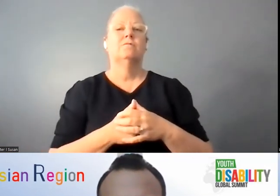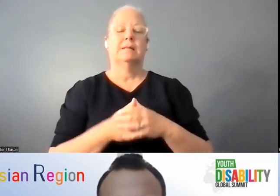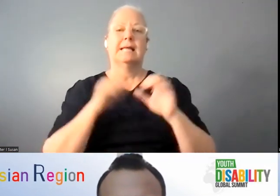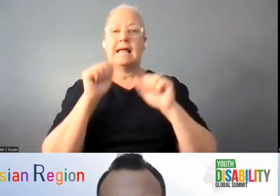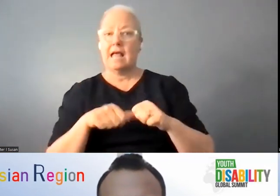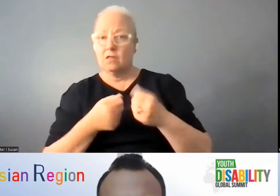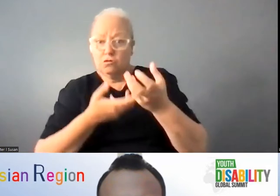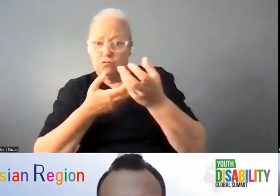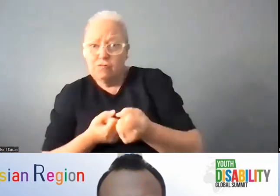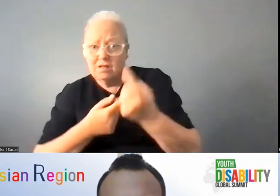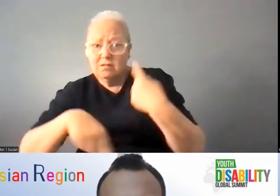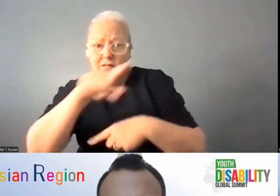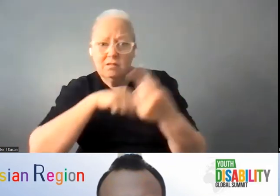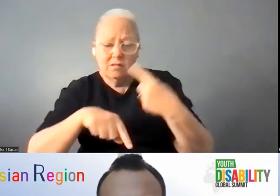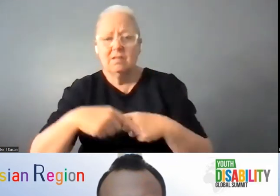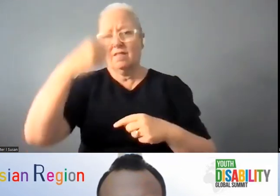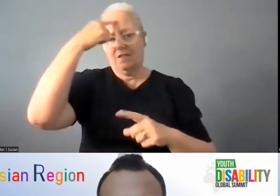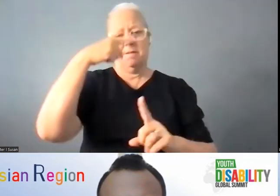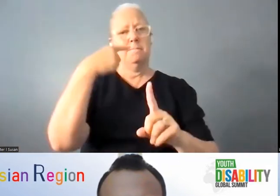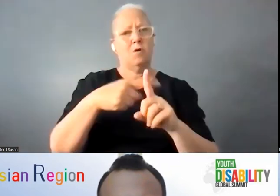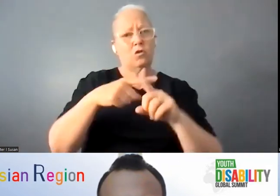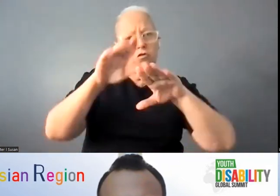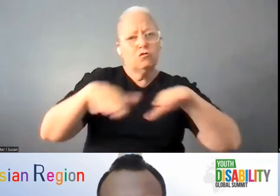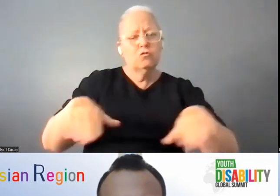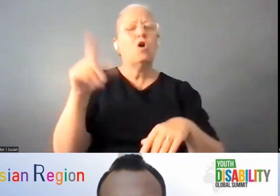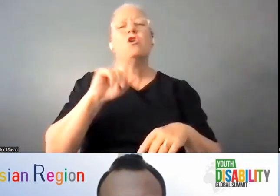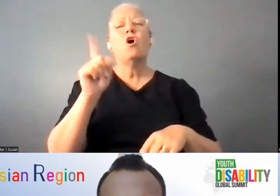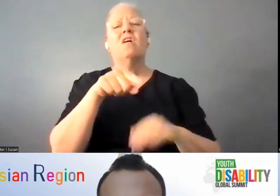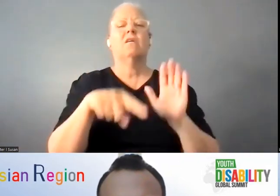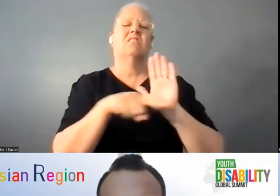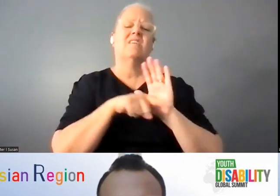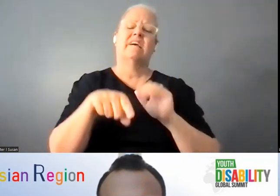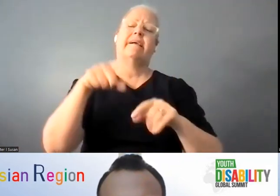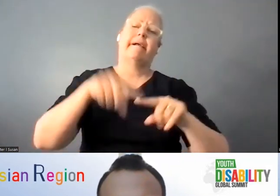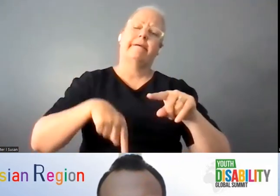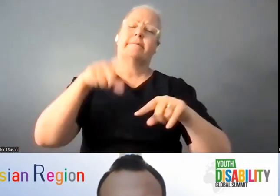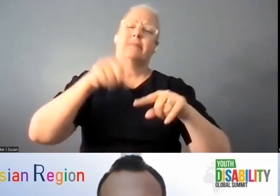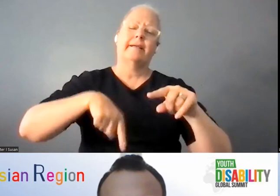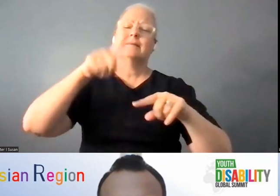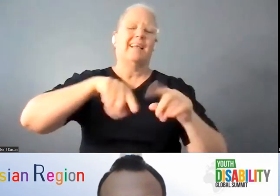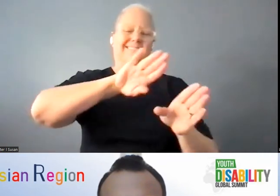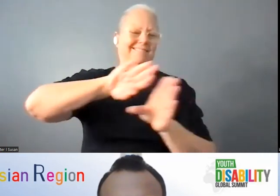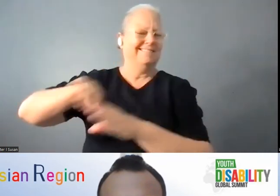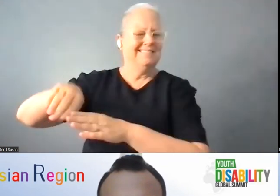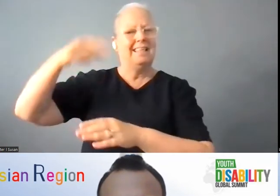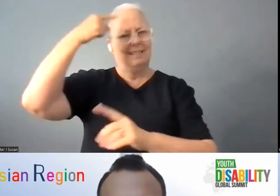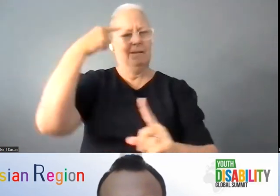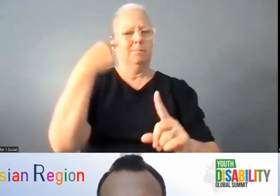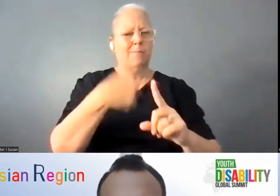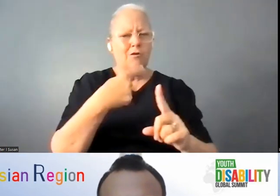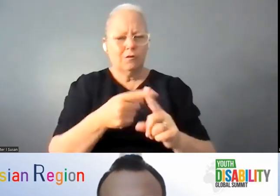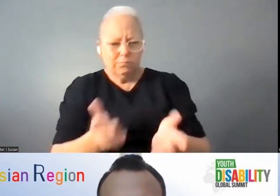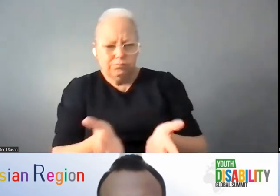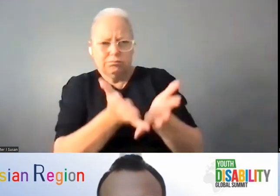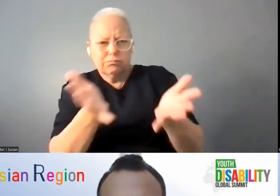the children, you are able to give them a life where they can hone their skills, they can excel their potentials, and